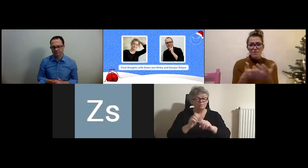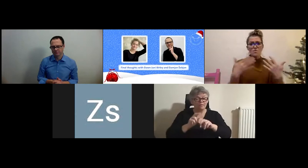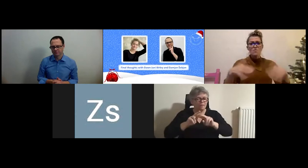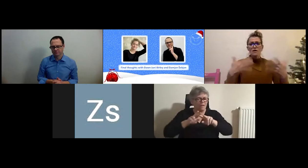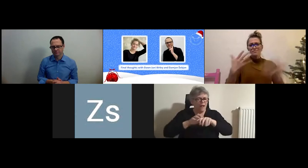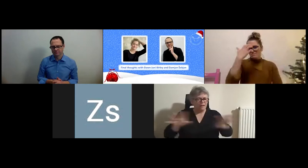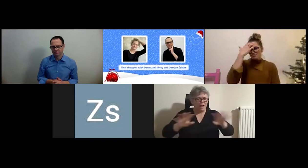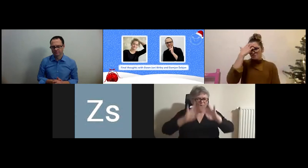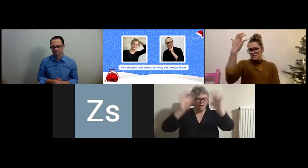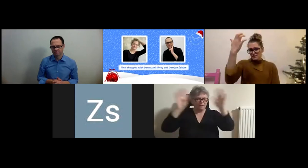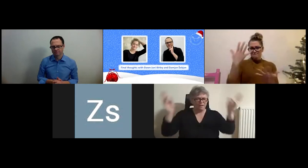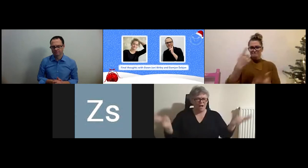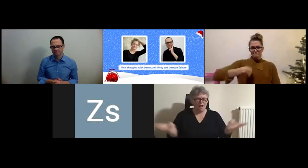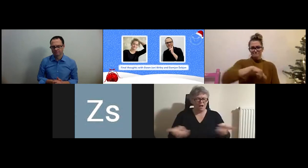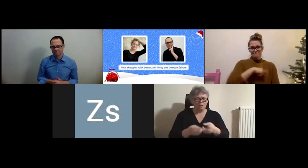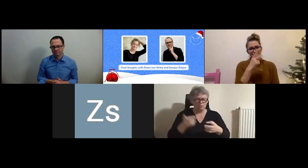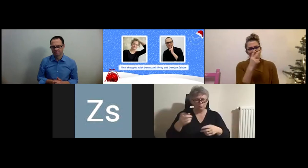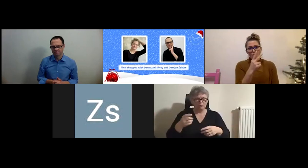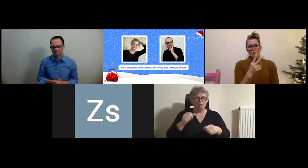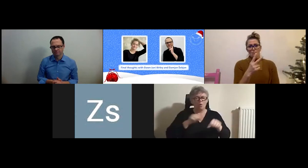Because the corona epidemic